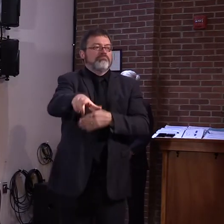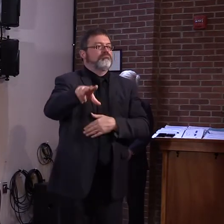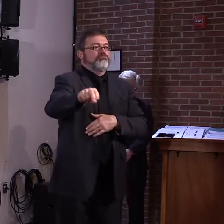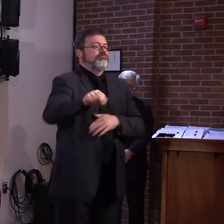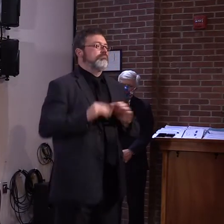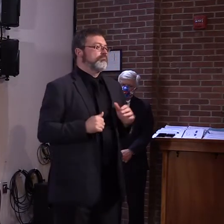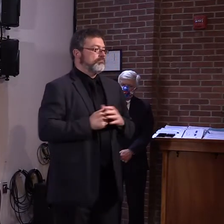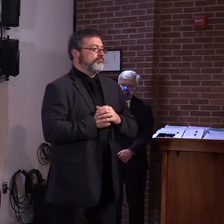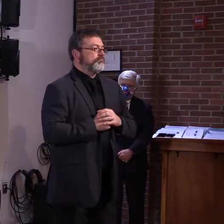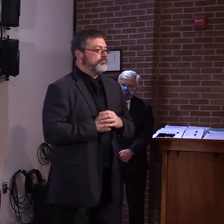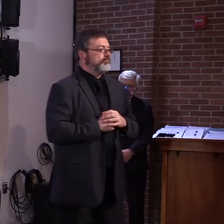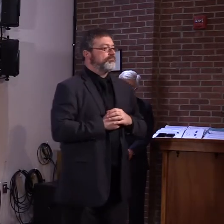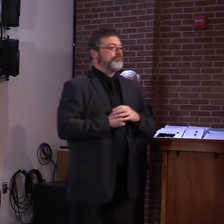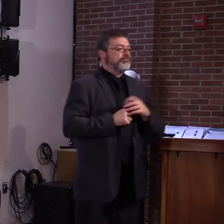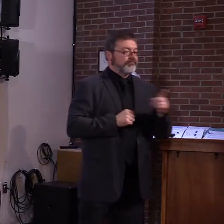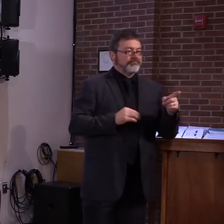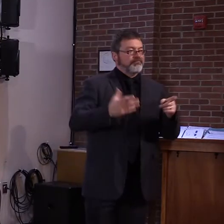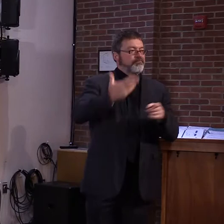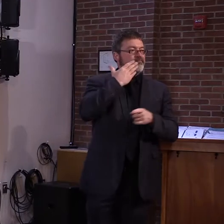Mike, True North Reports.